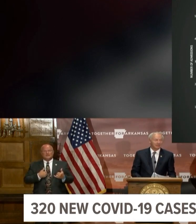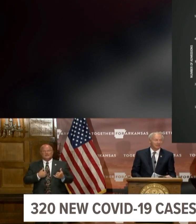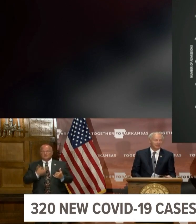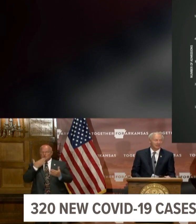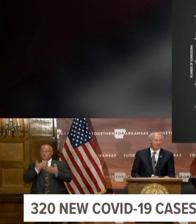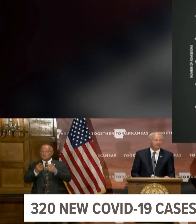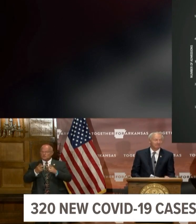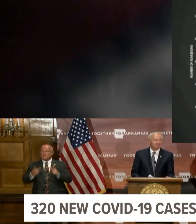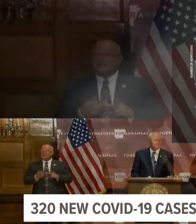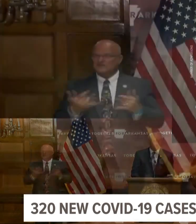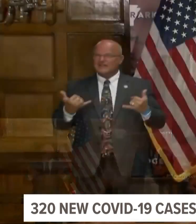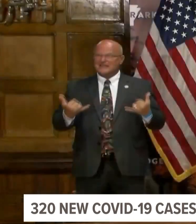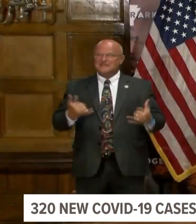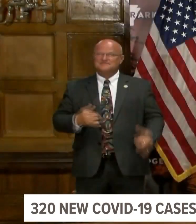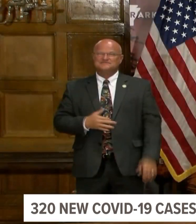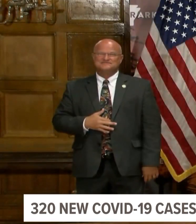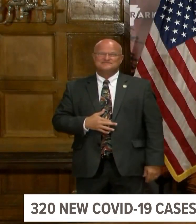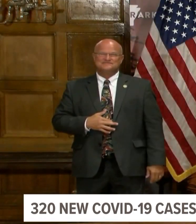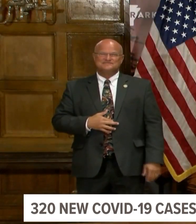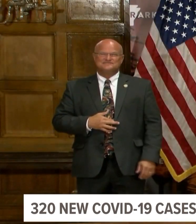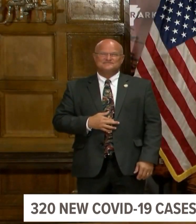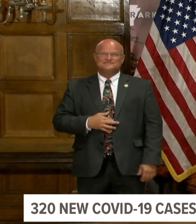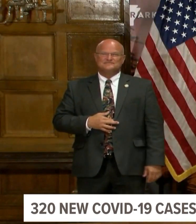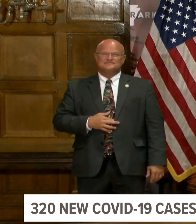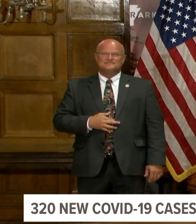favorable position there.